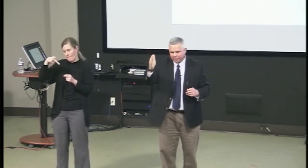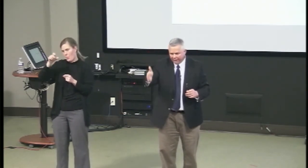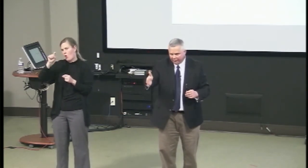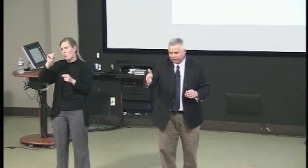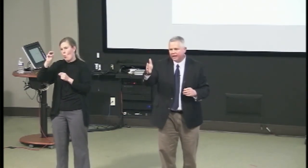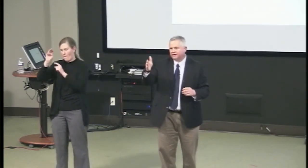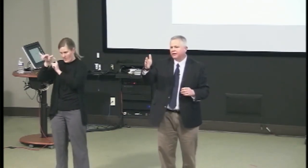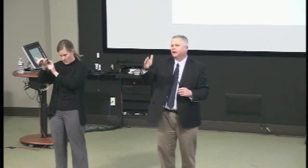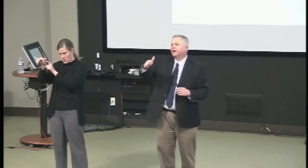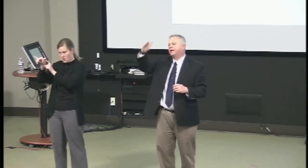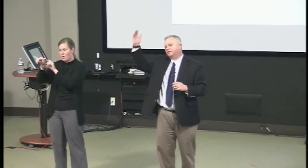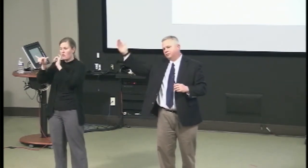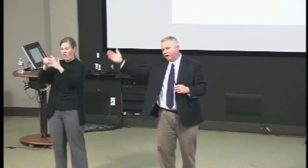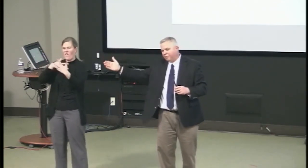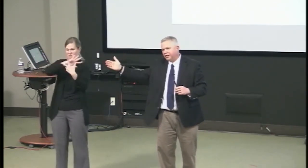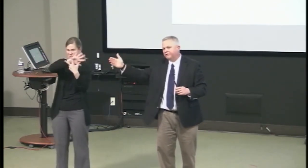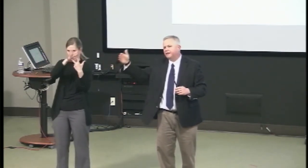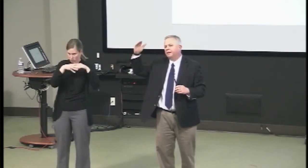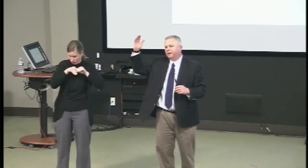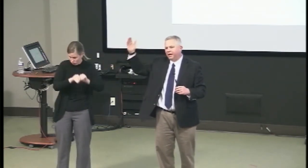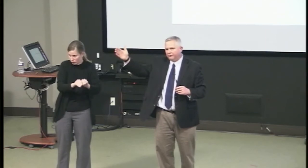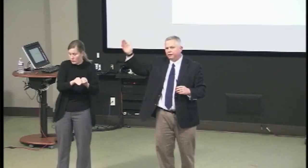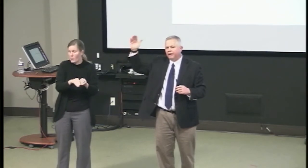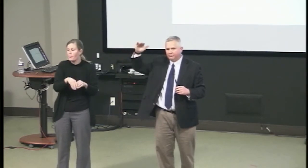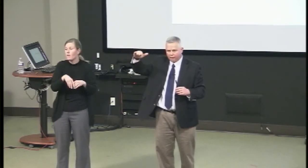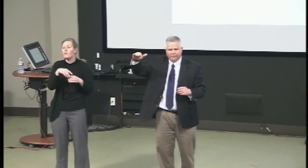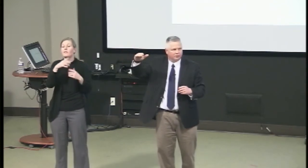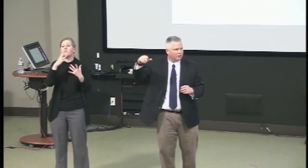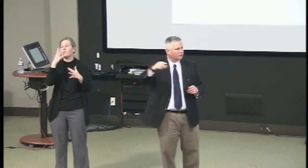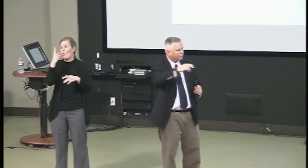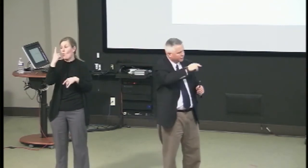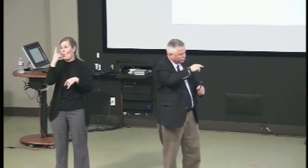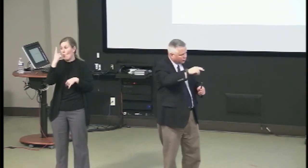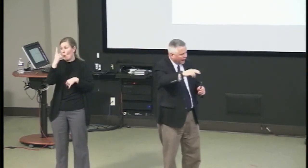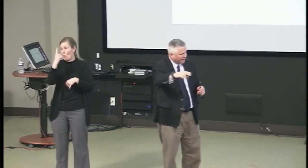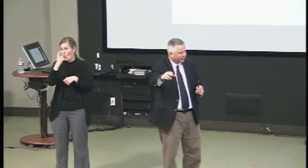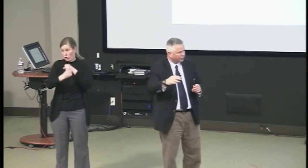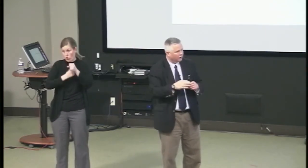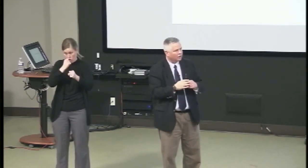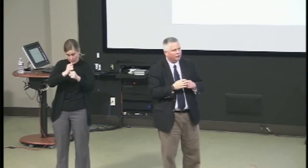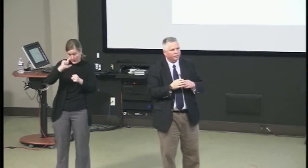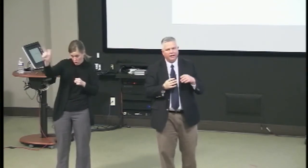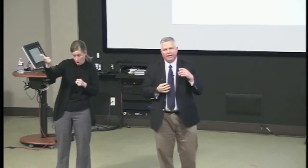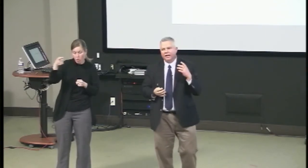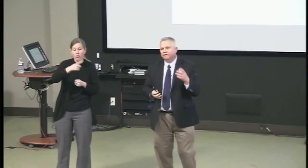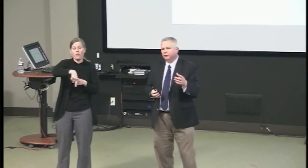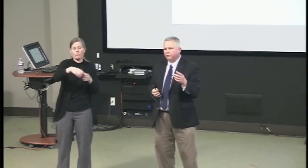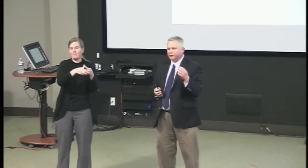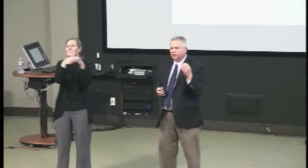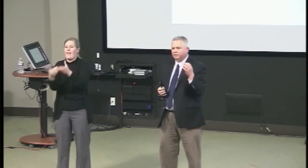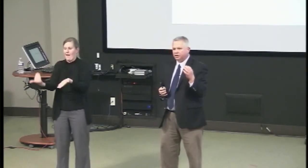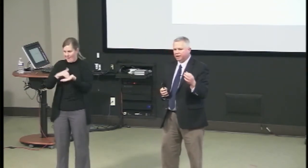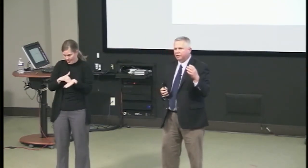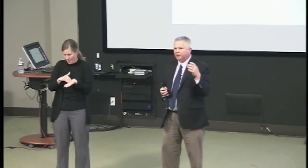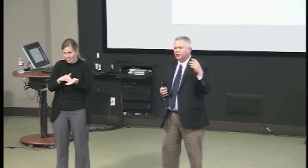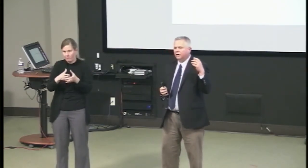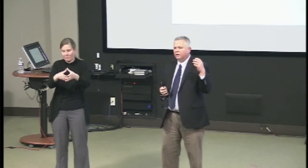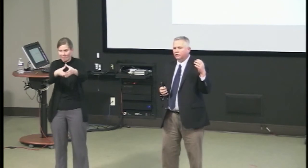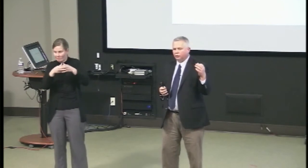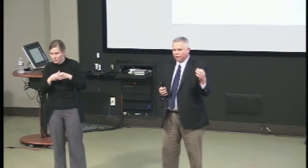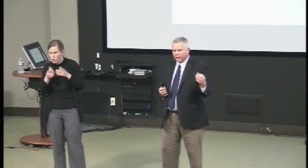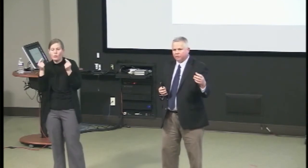are given a behavioral testing, and at 12 months after that, behavior and brain. So it's tracking the influence of